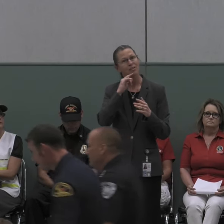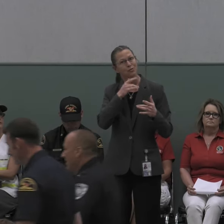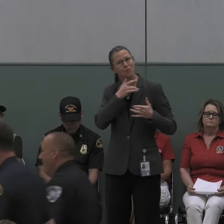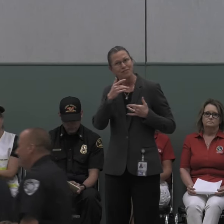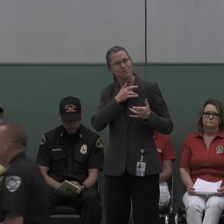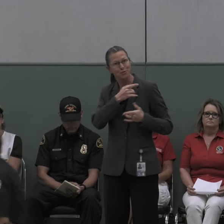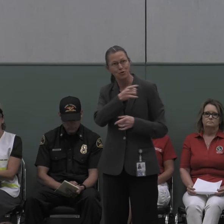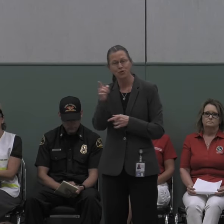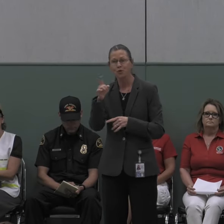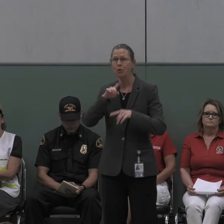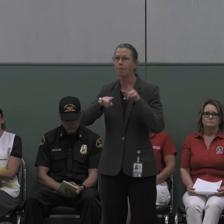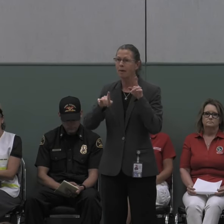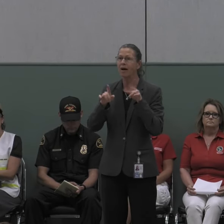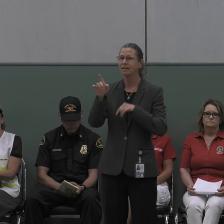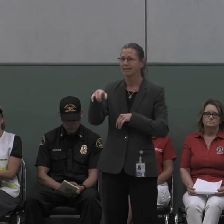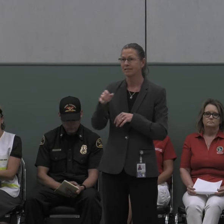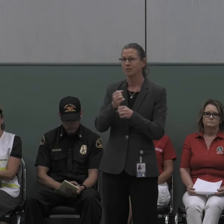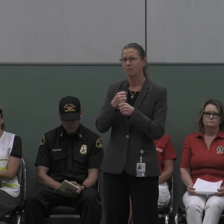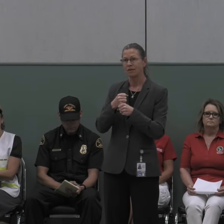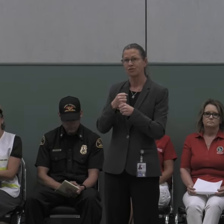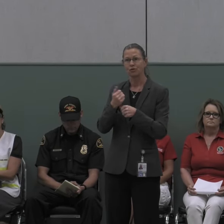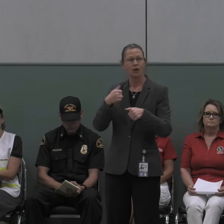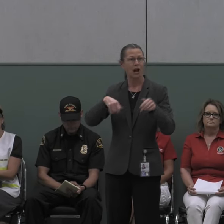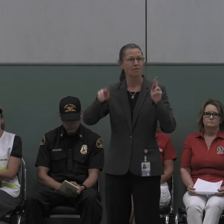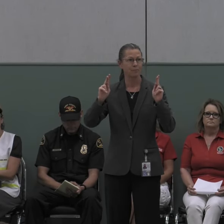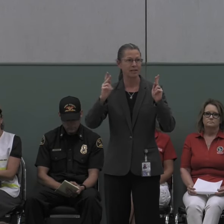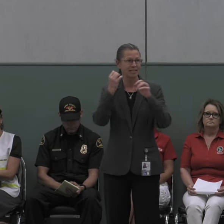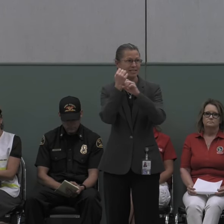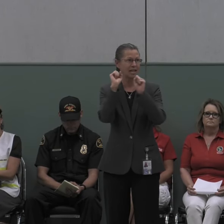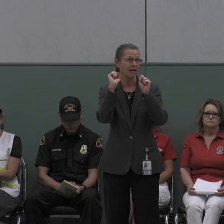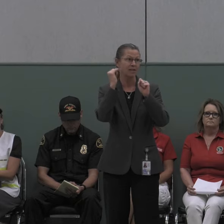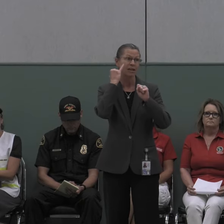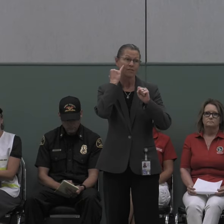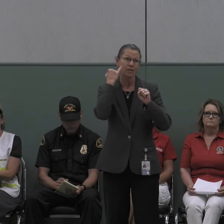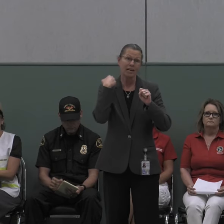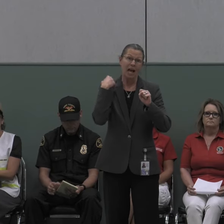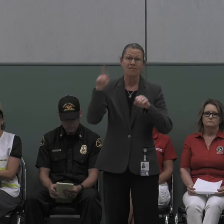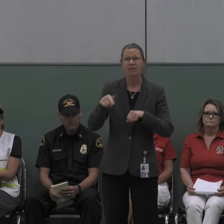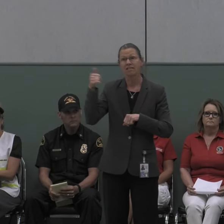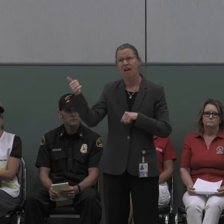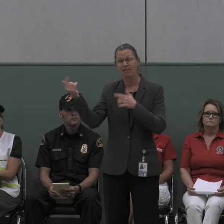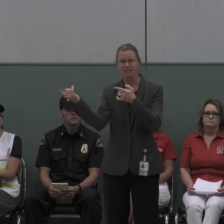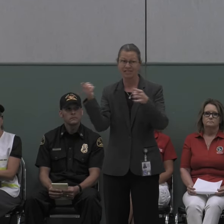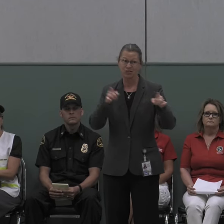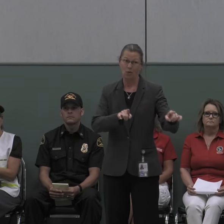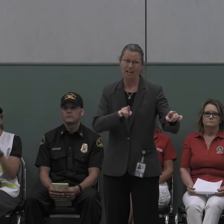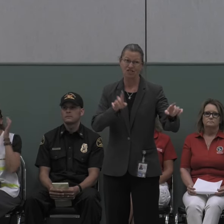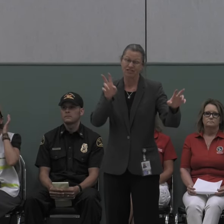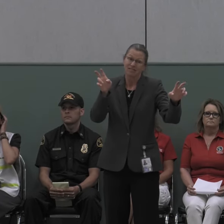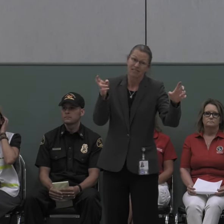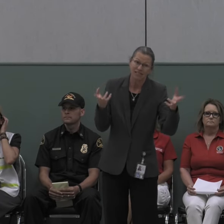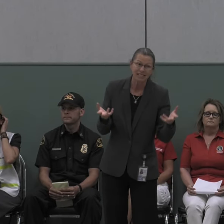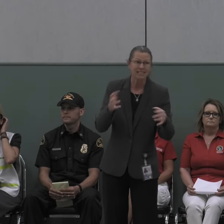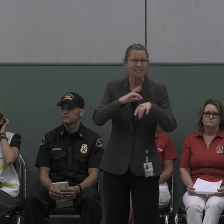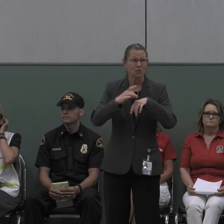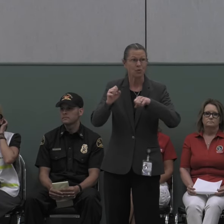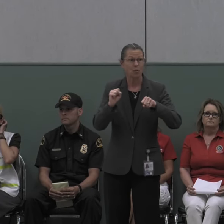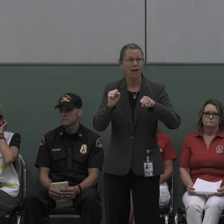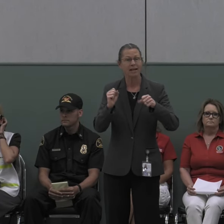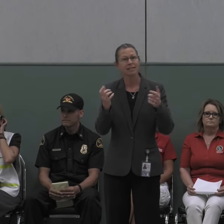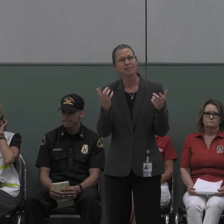have to want to make sure that everybody is safe in case if we have another situation. Knock on wood, we do not have that, and Mother Nature